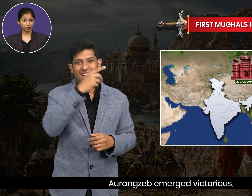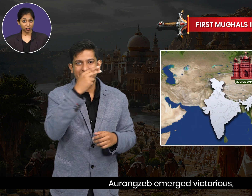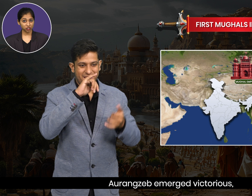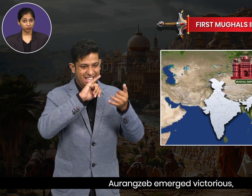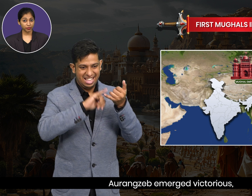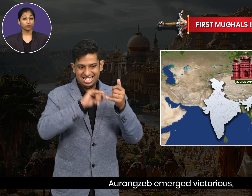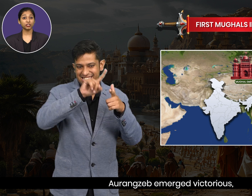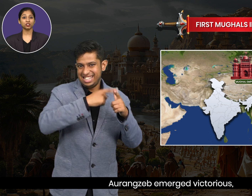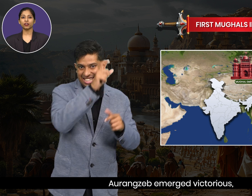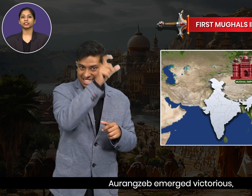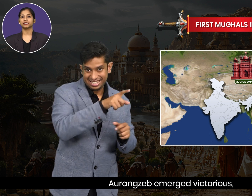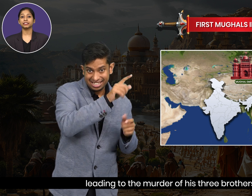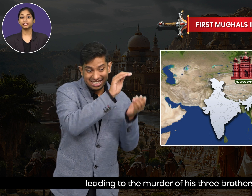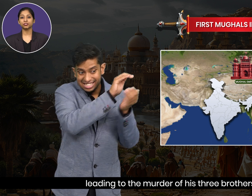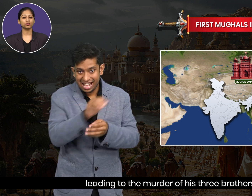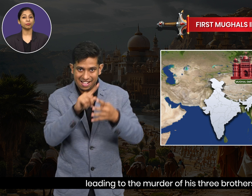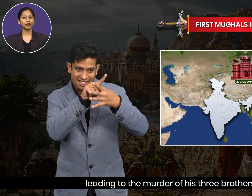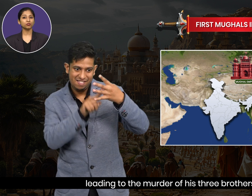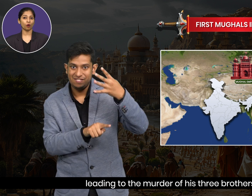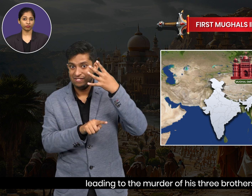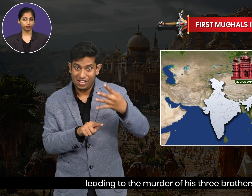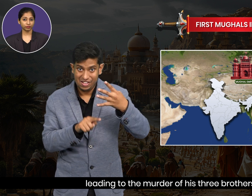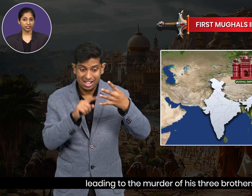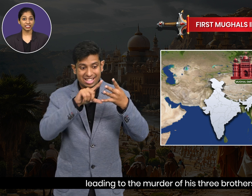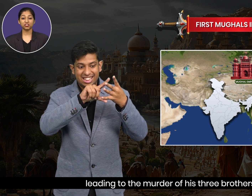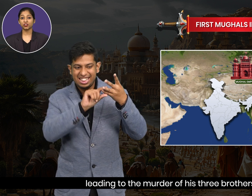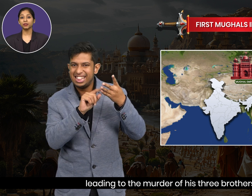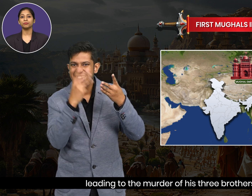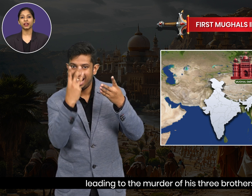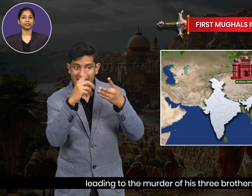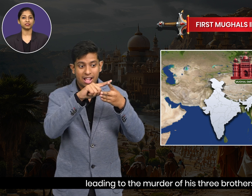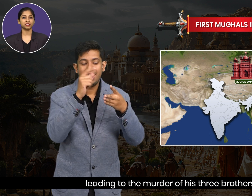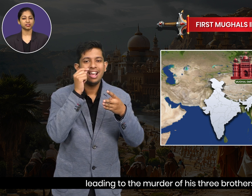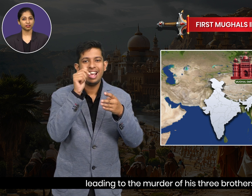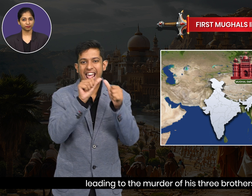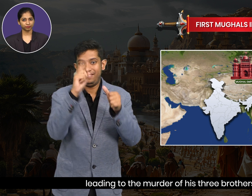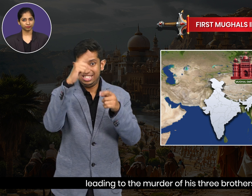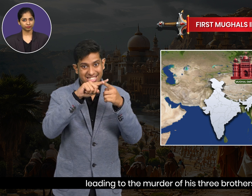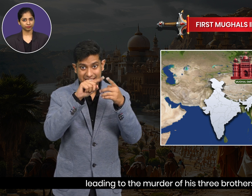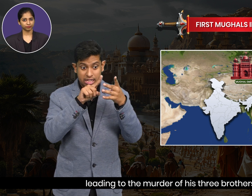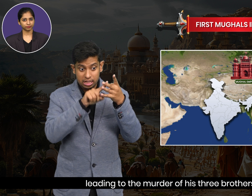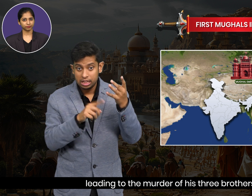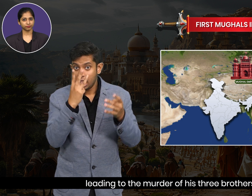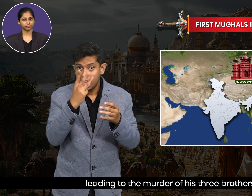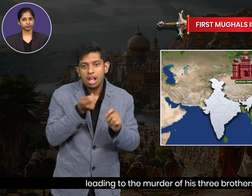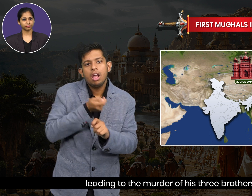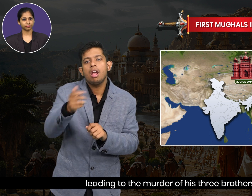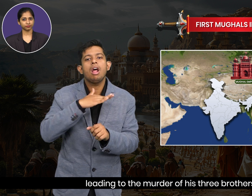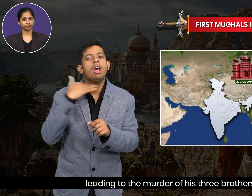Aurangzeb emerged victorious, leading to the murder of his three brothers.